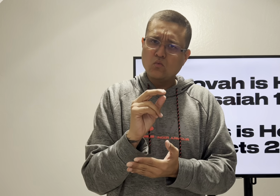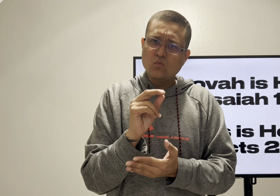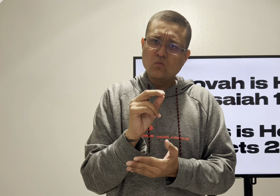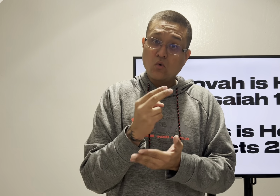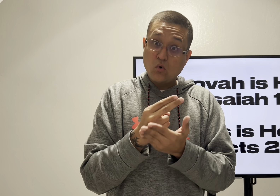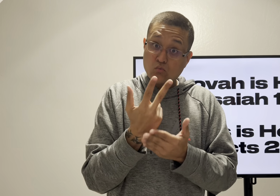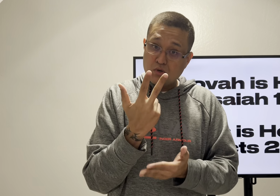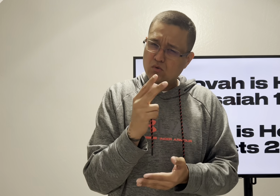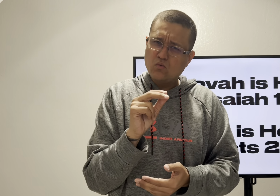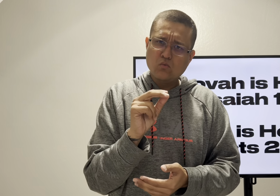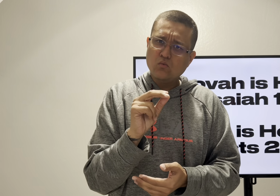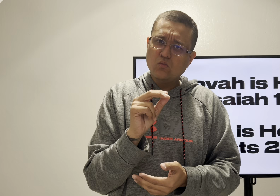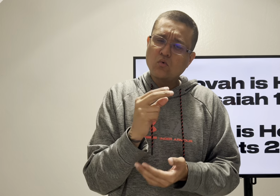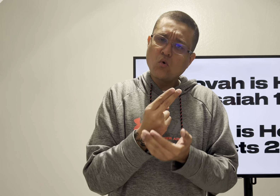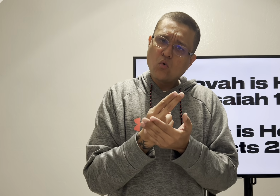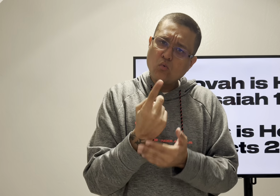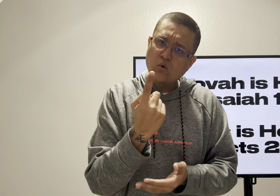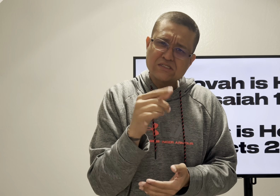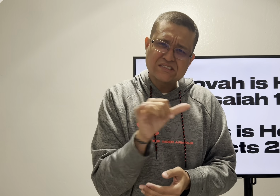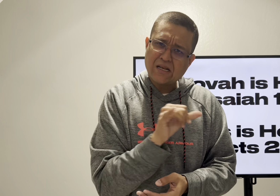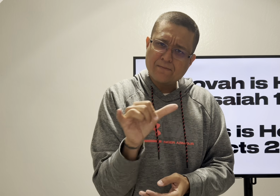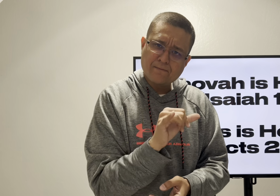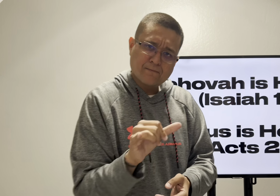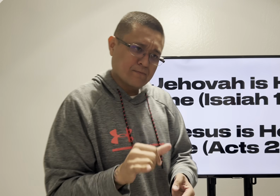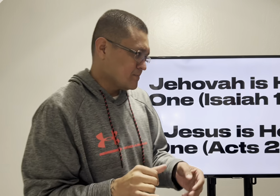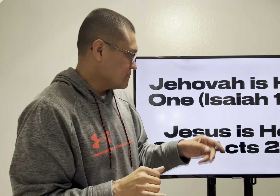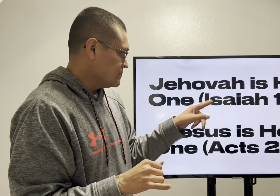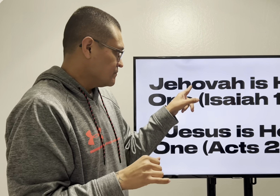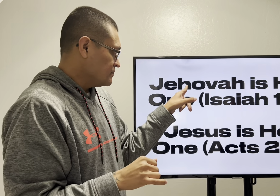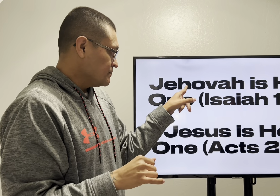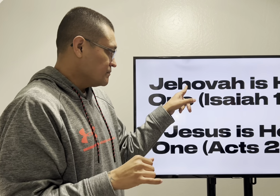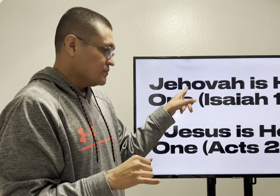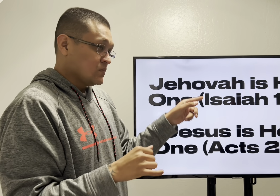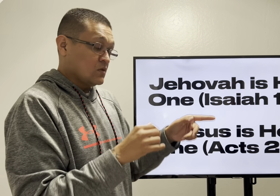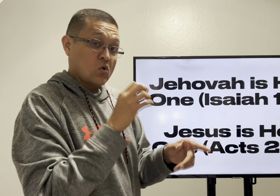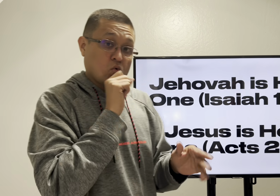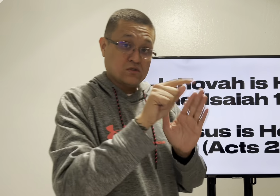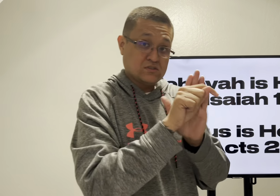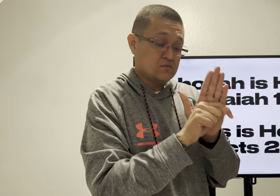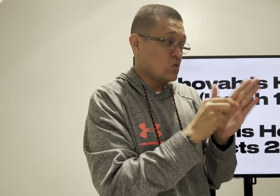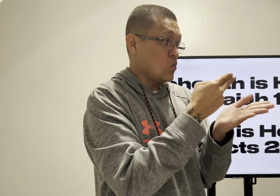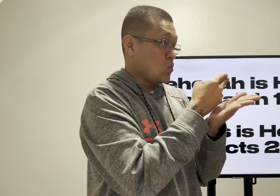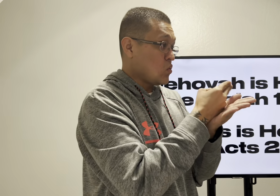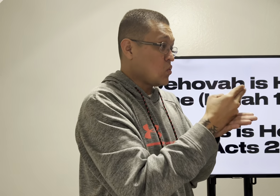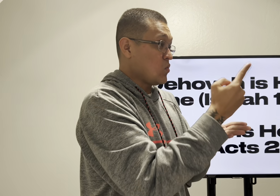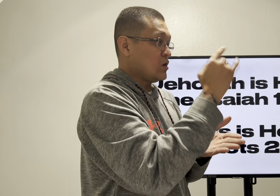Again, is there two Holy Ones? Three Holy Ones? No, there's one. Jehovah is the same.